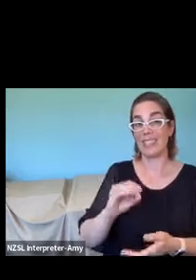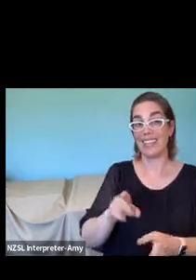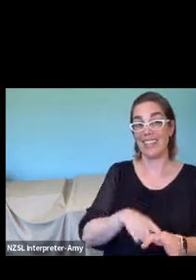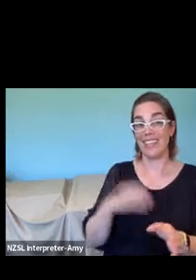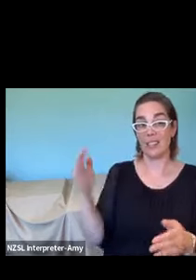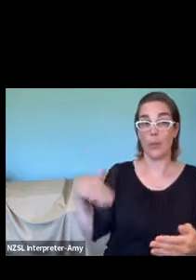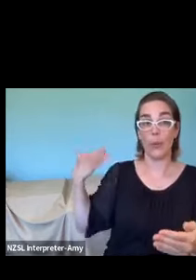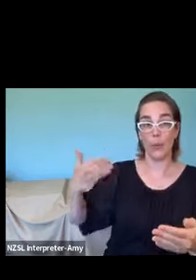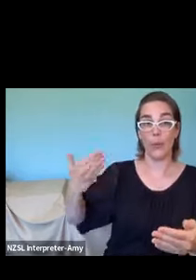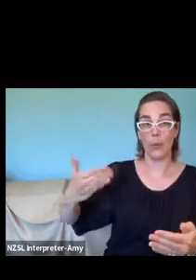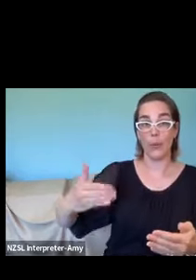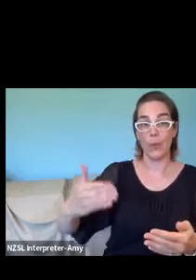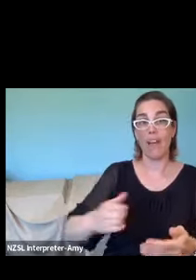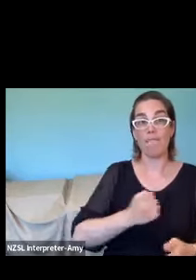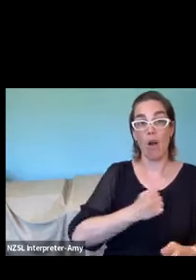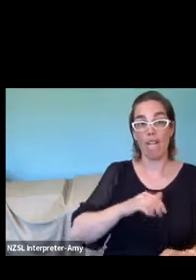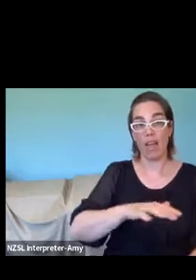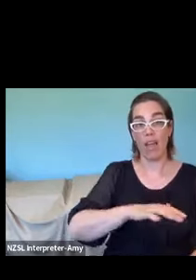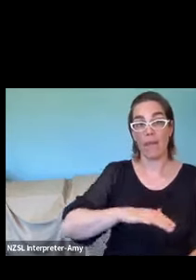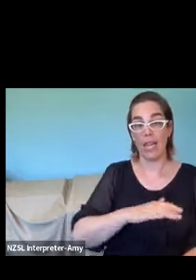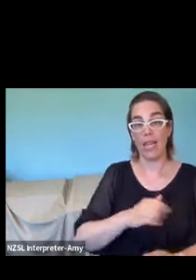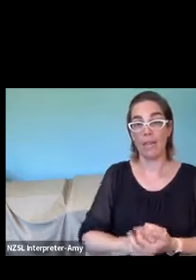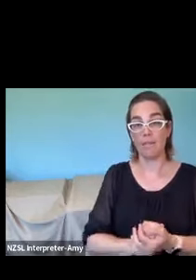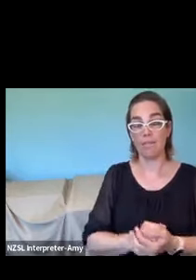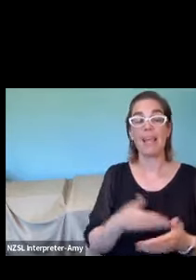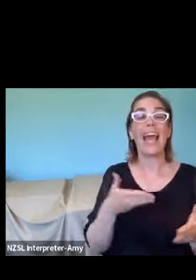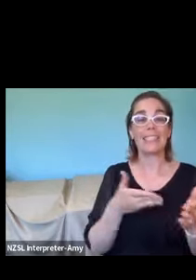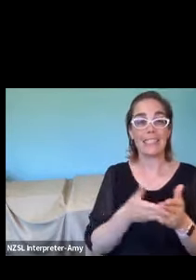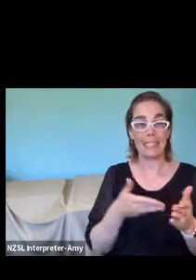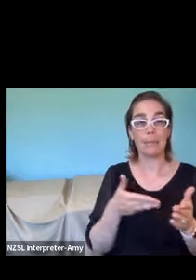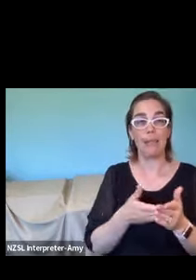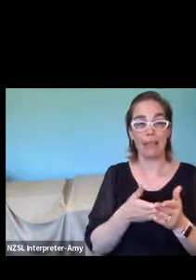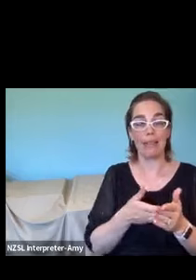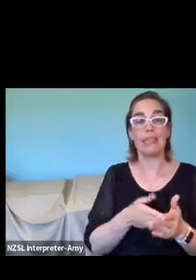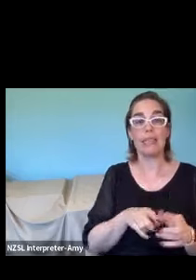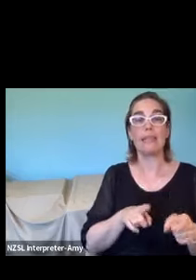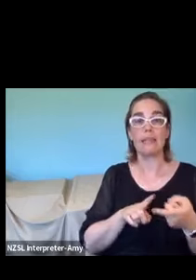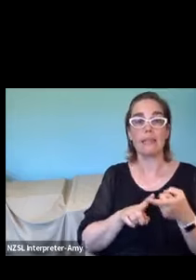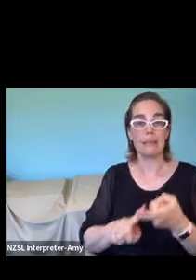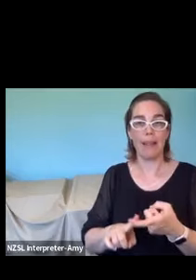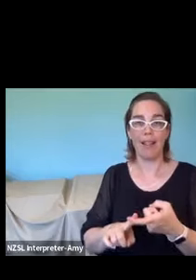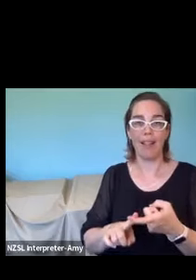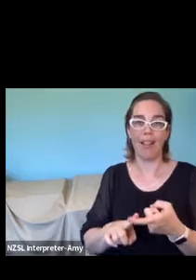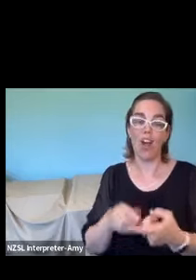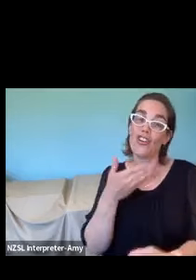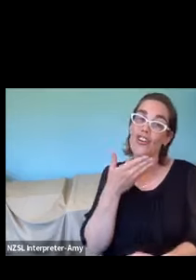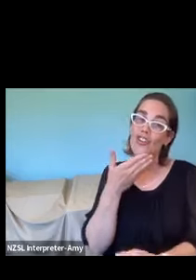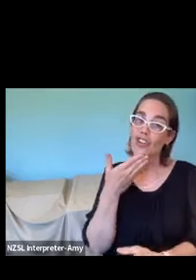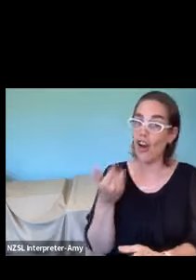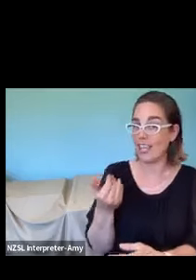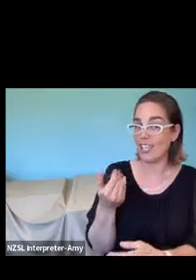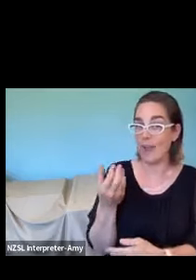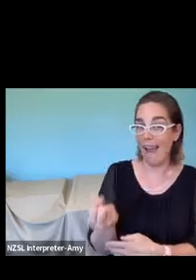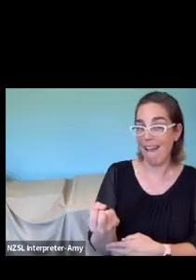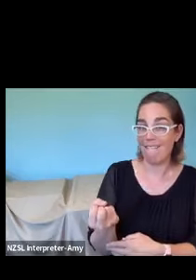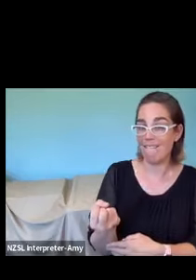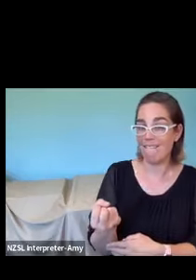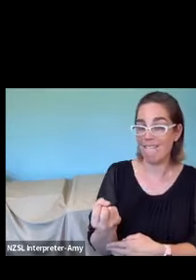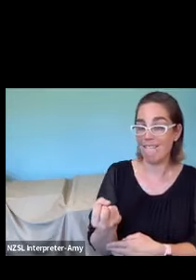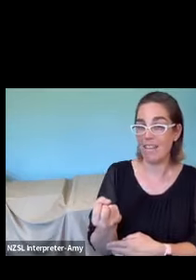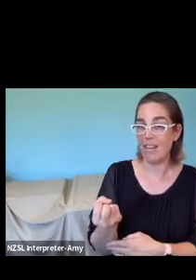that accessibility is still so often treated as a nice to have. And nobody ever says to us, oh no,